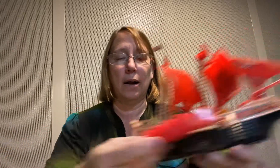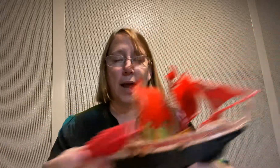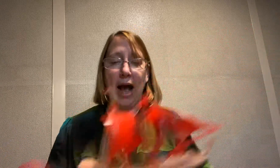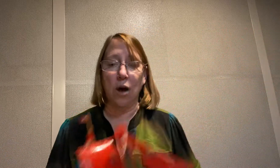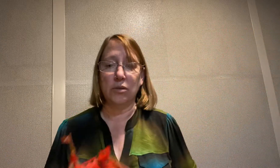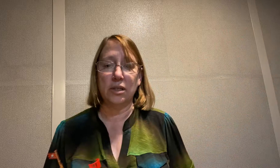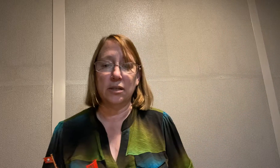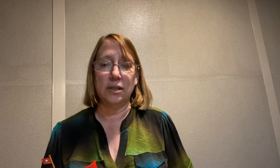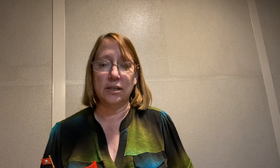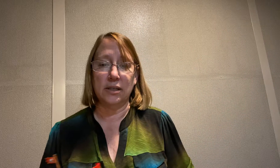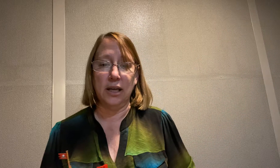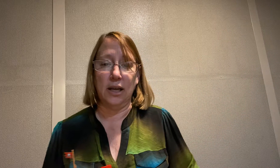out to sea.